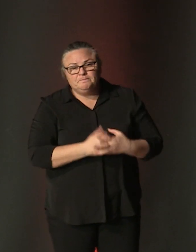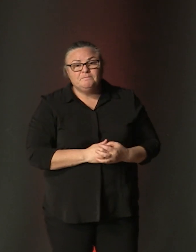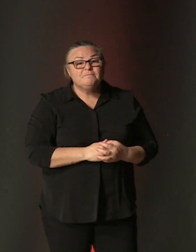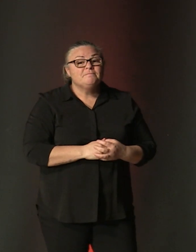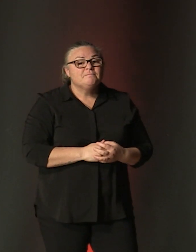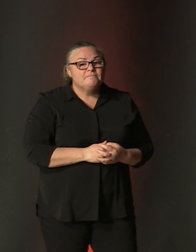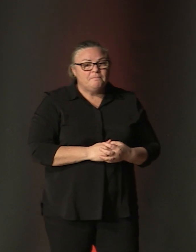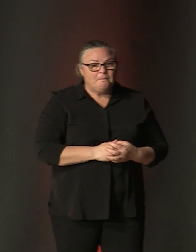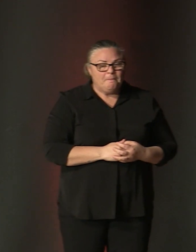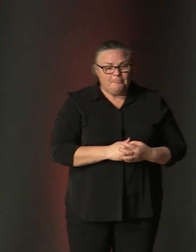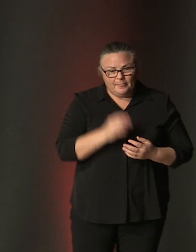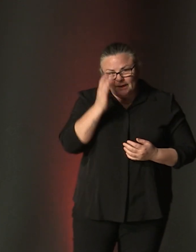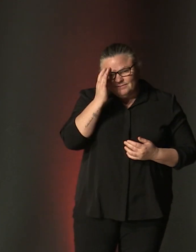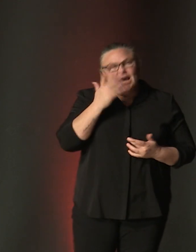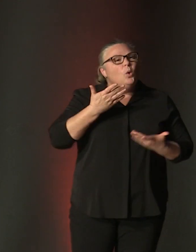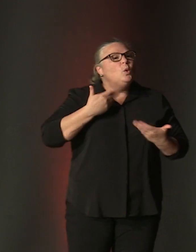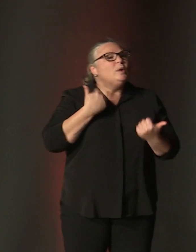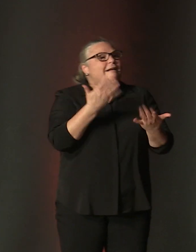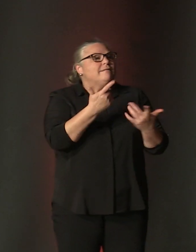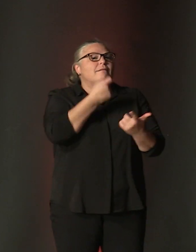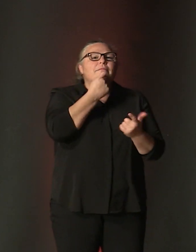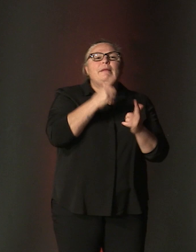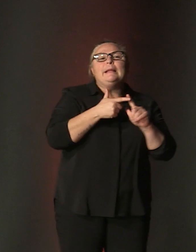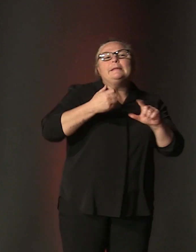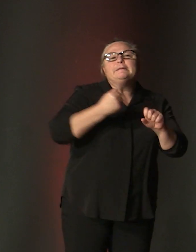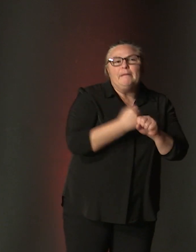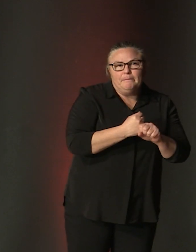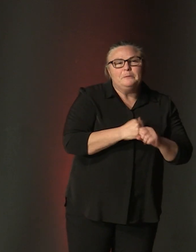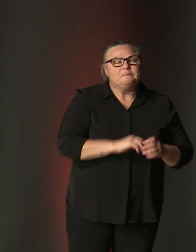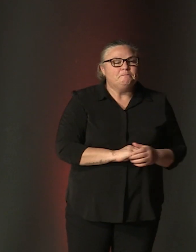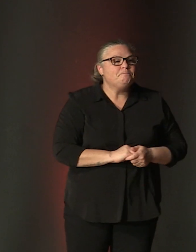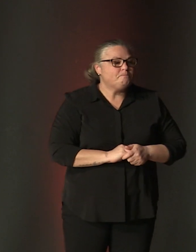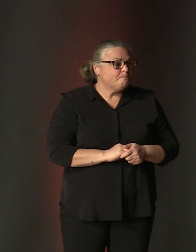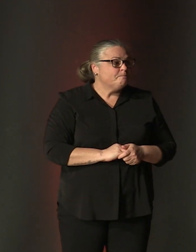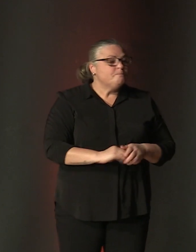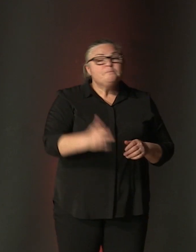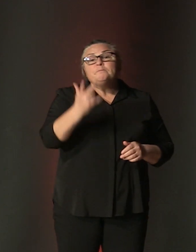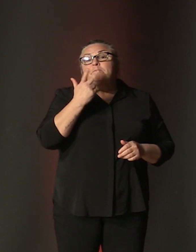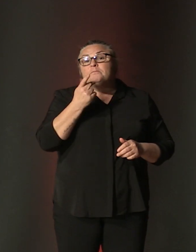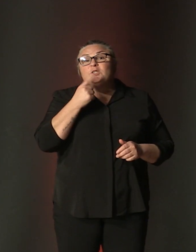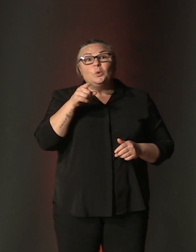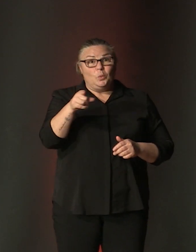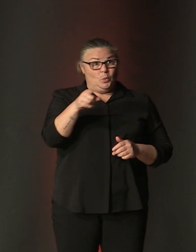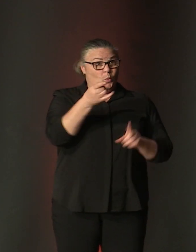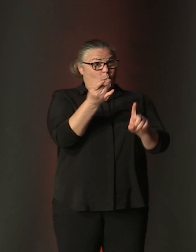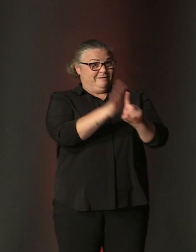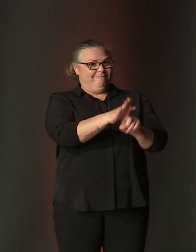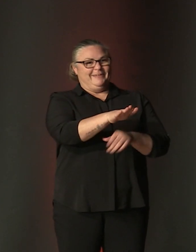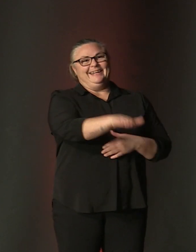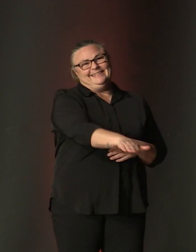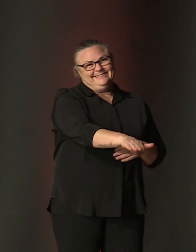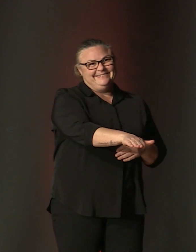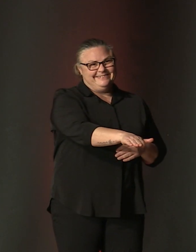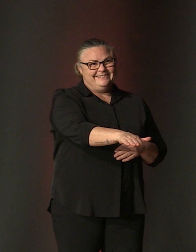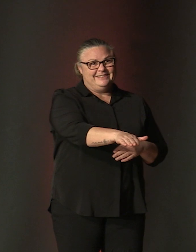to you an analogy to kind of help us illustrate what this process looks like. So imagine you're a kid and your